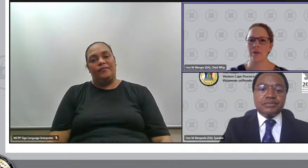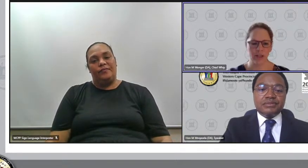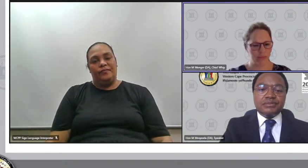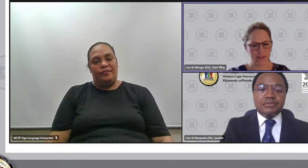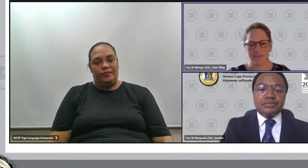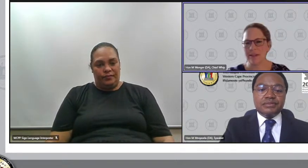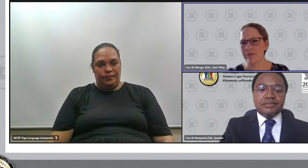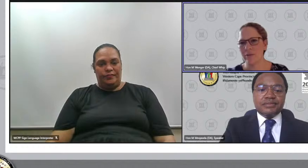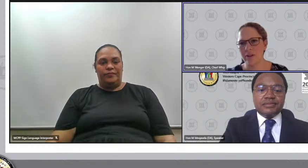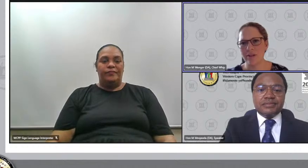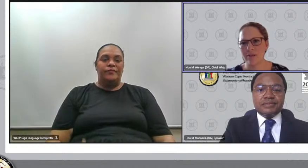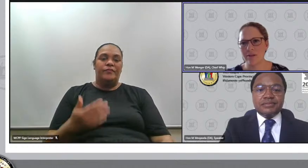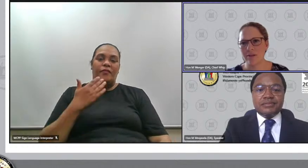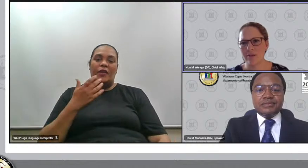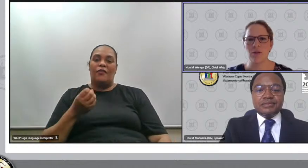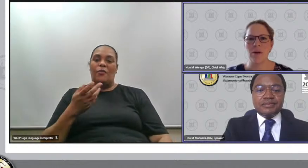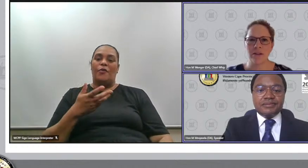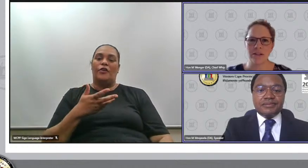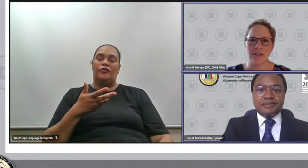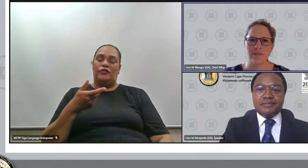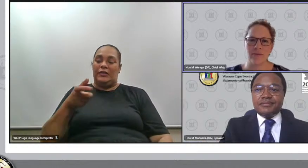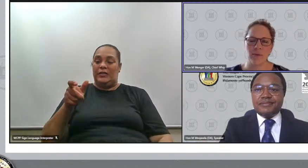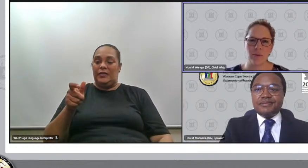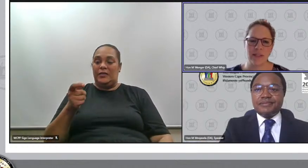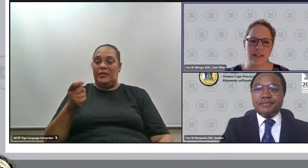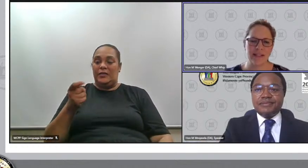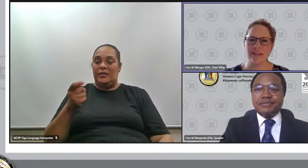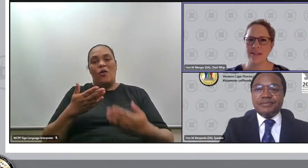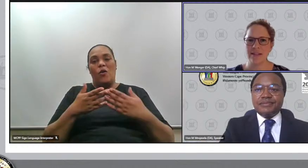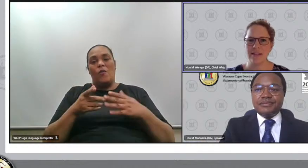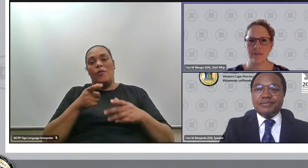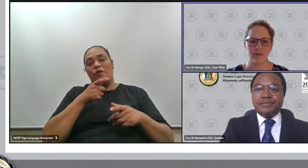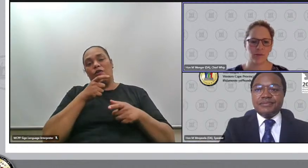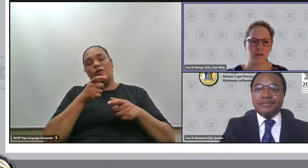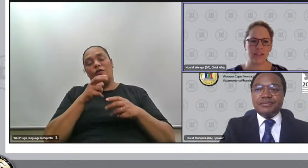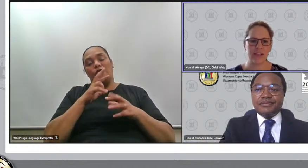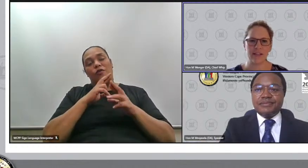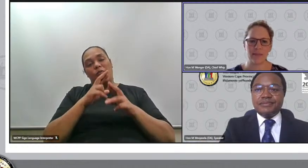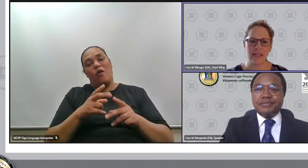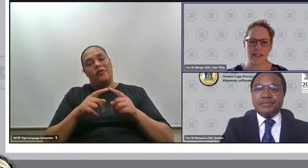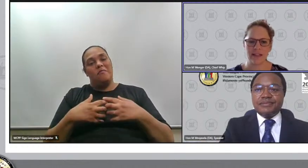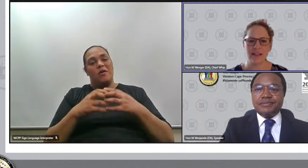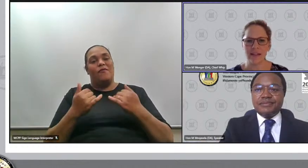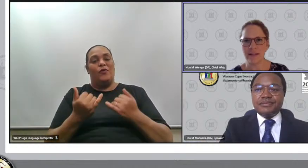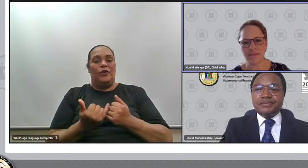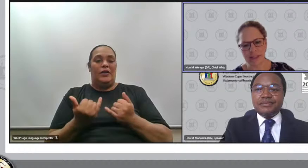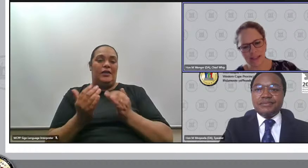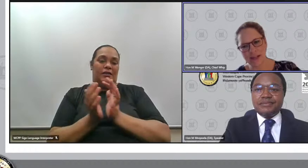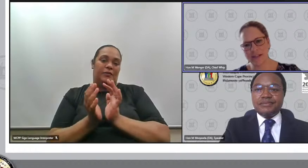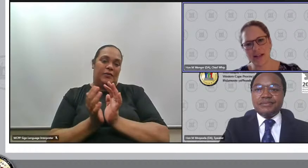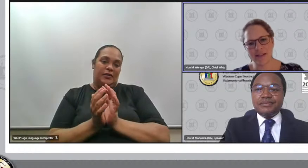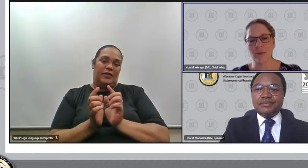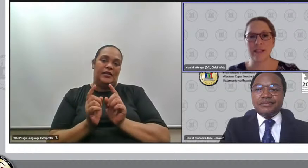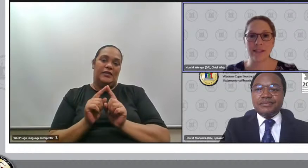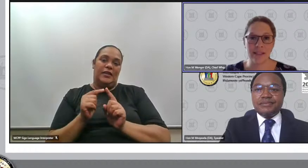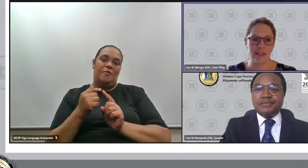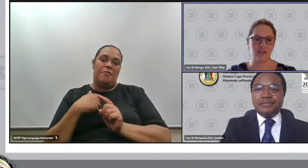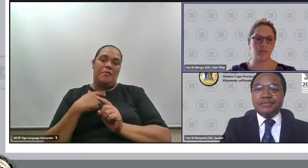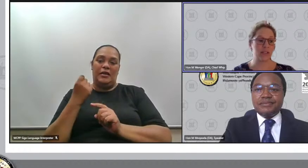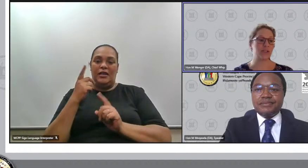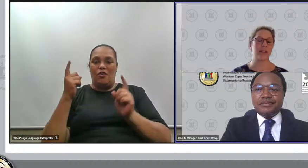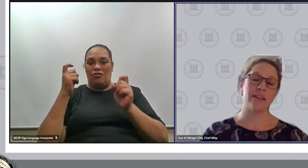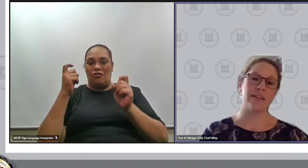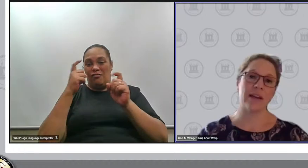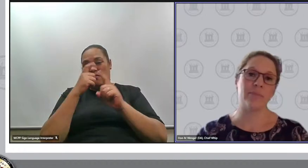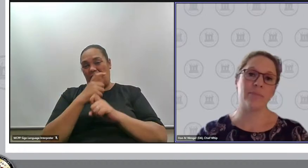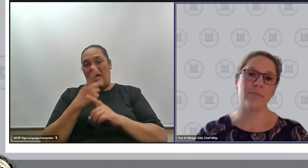Thank you very much, Mr. Speaker, for those opening remarks and for setting the scene for today's meeting and understanding the complexities